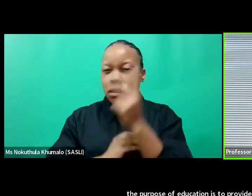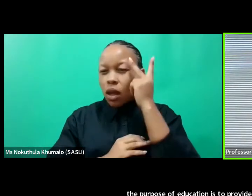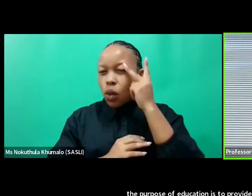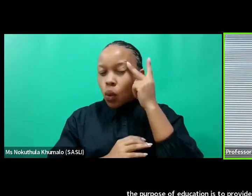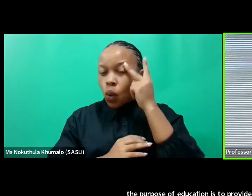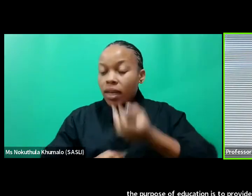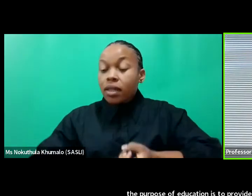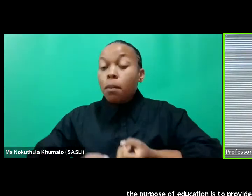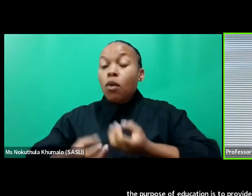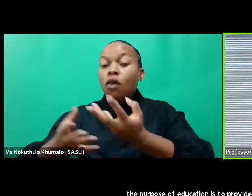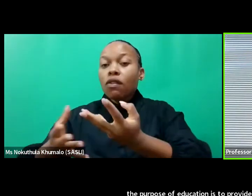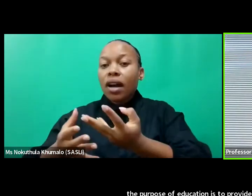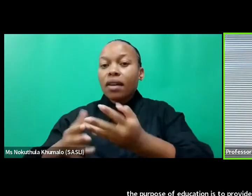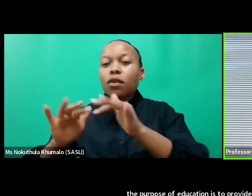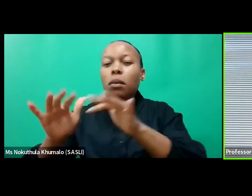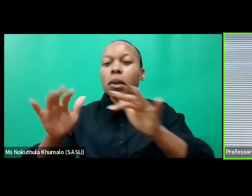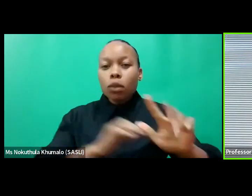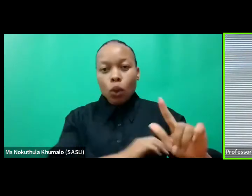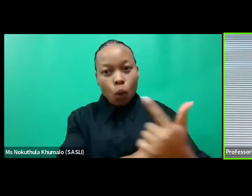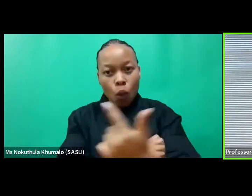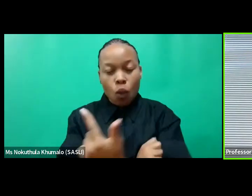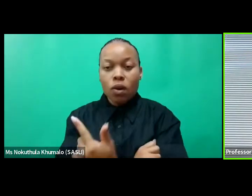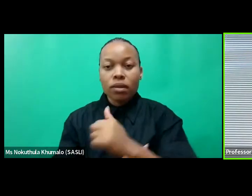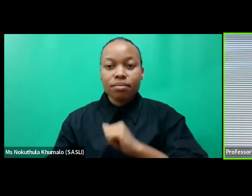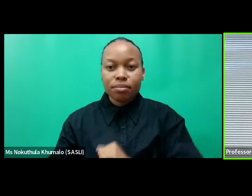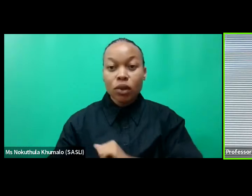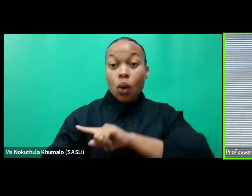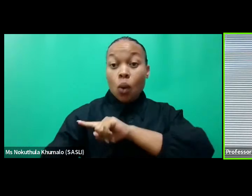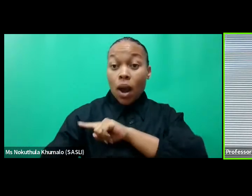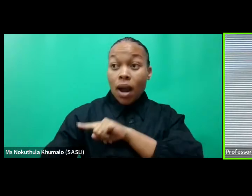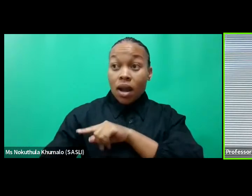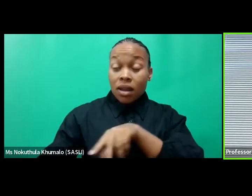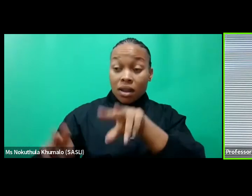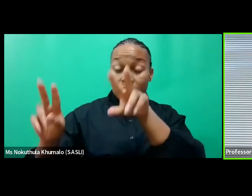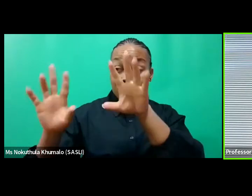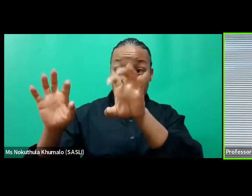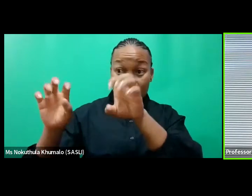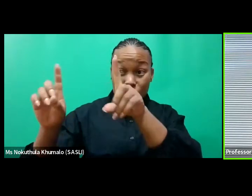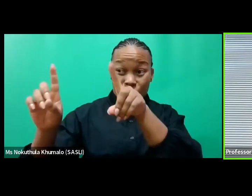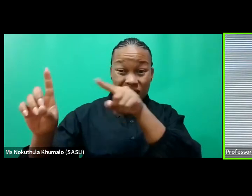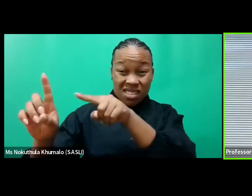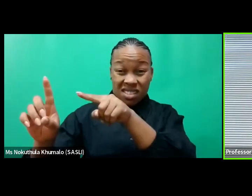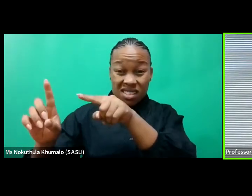And education has the potential to shift